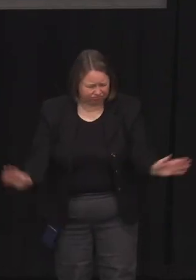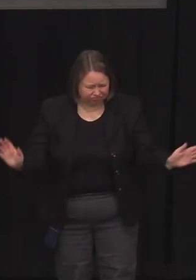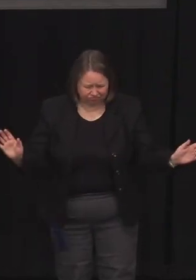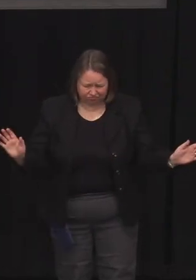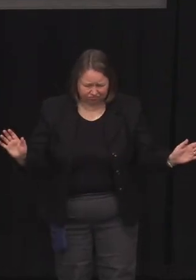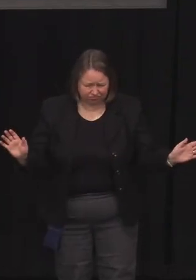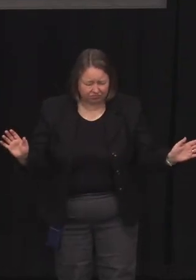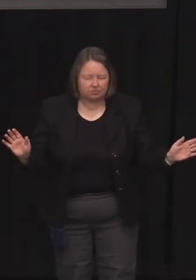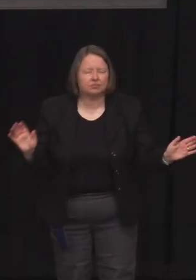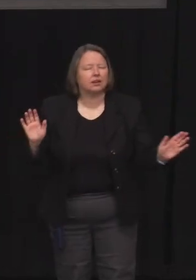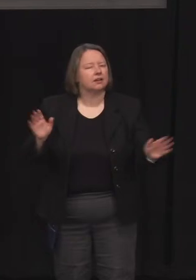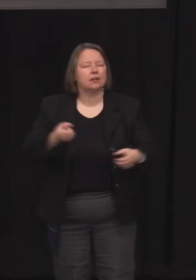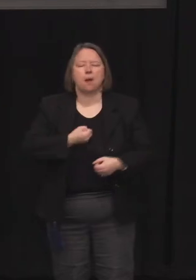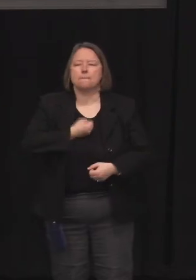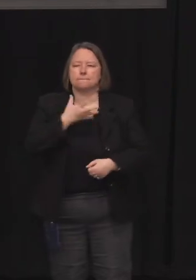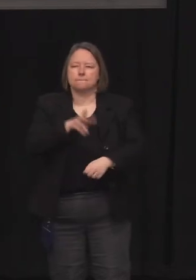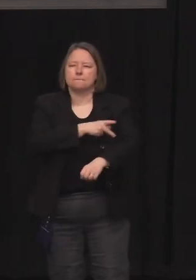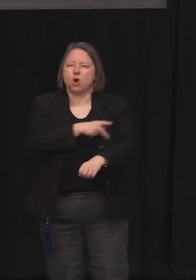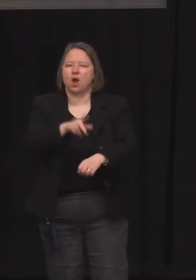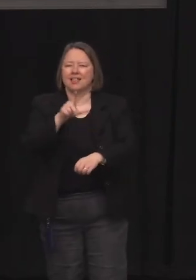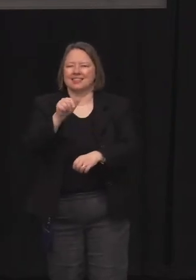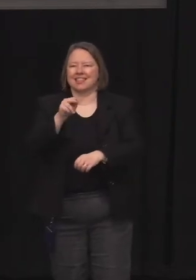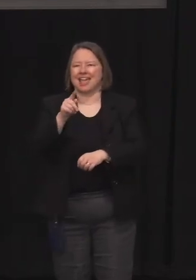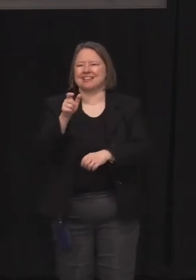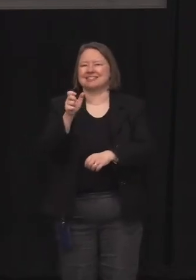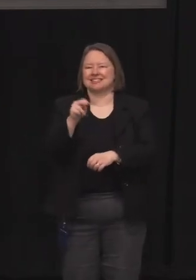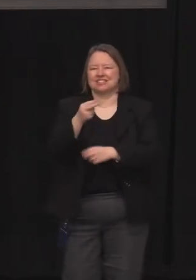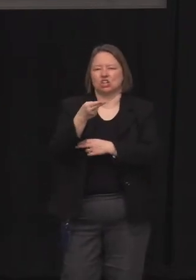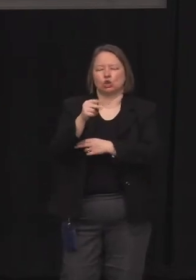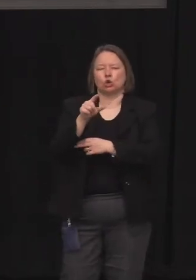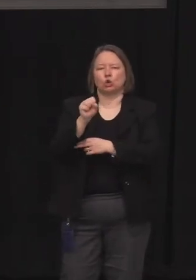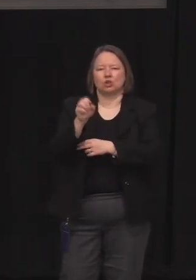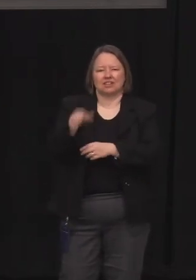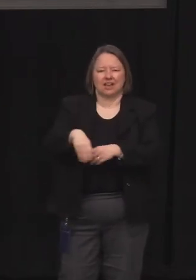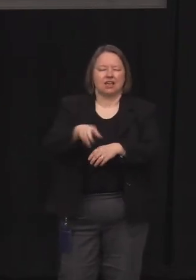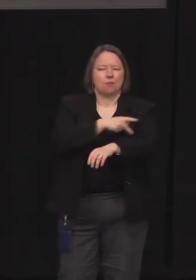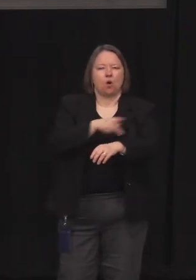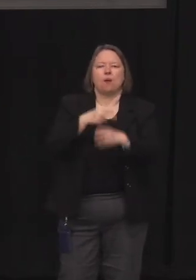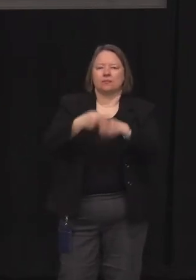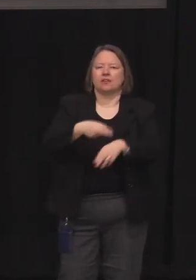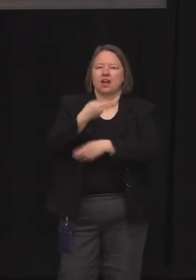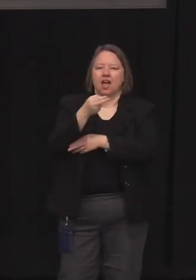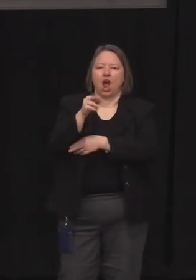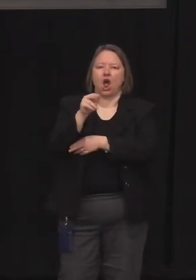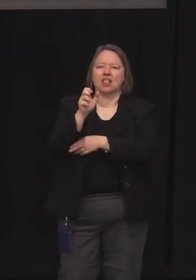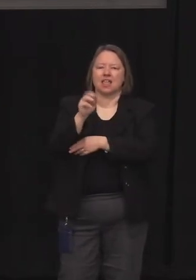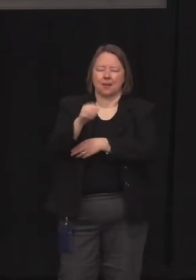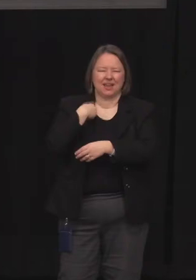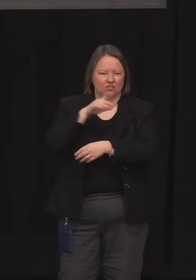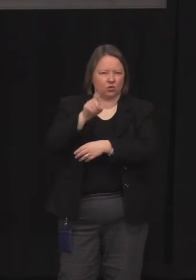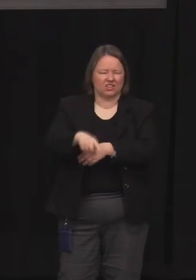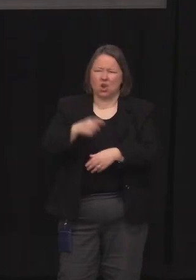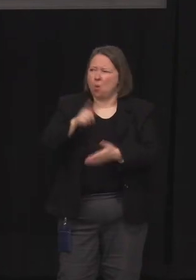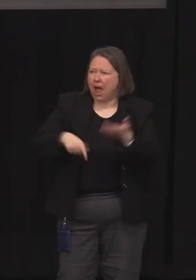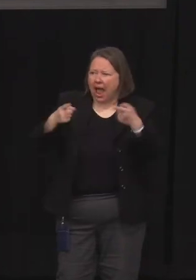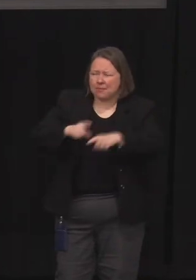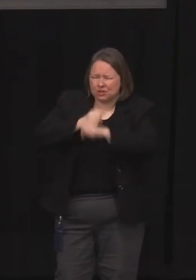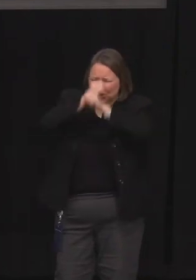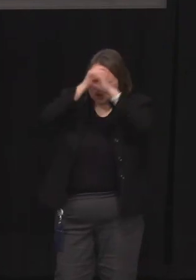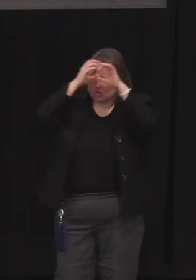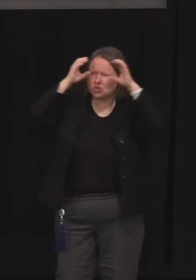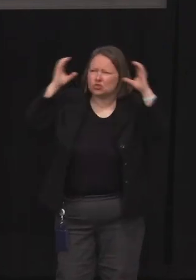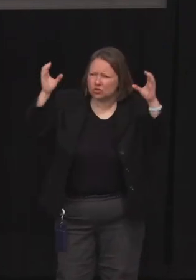But poet Langston Hughes, in his poem entitled Harlem, once asked the question, what happens to a dream